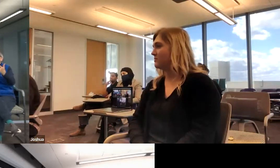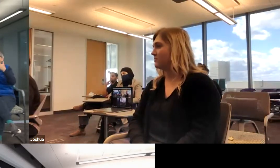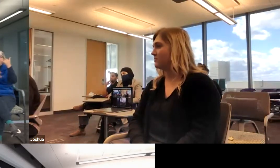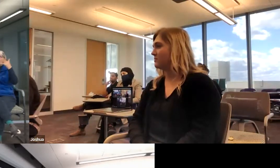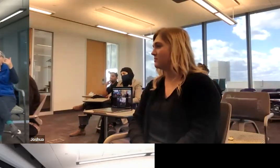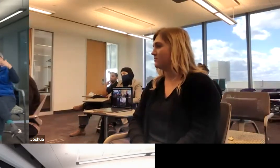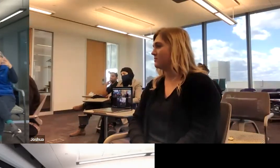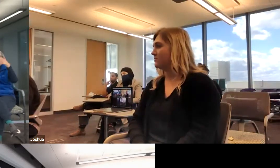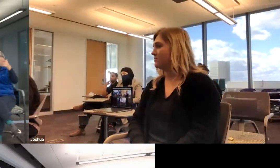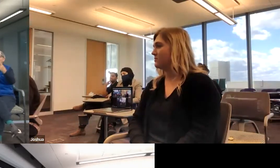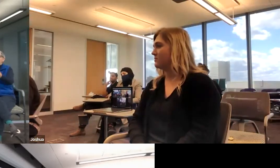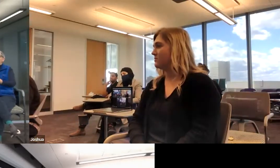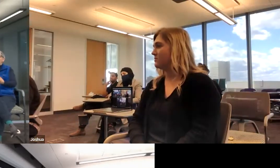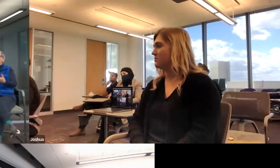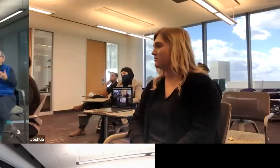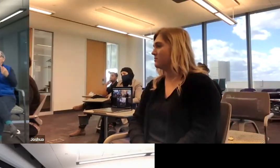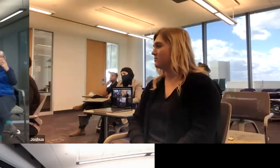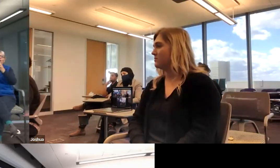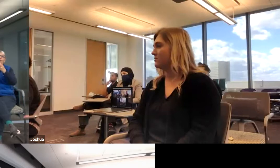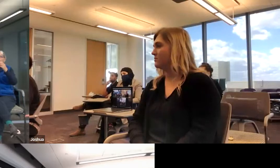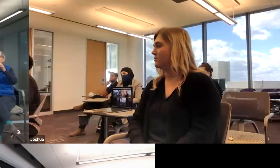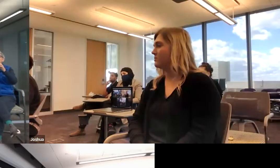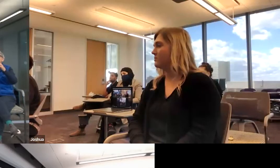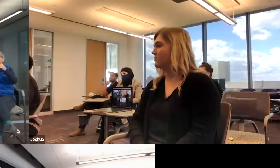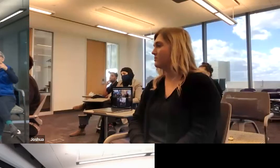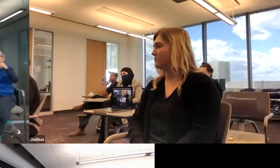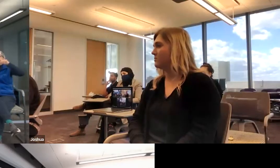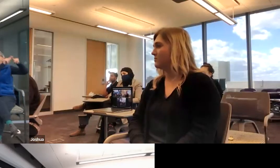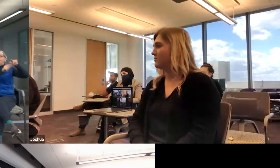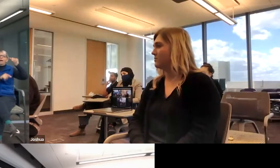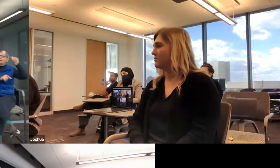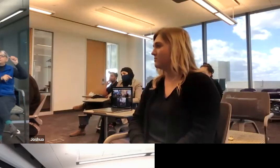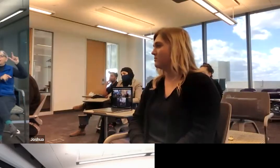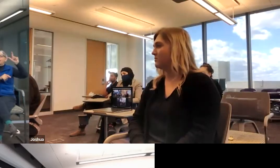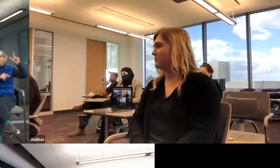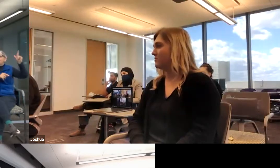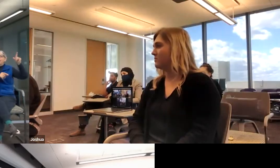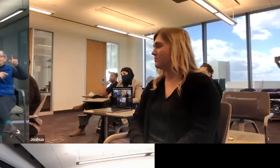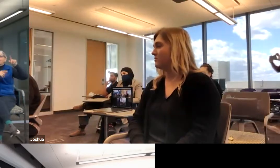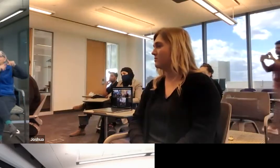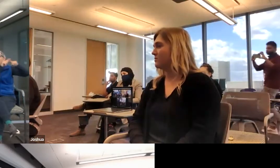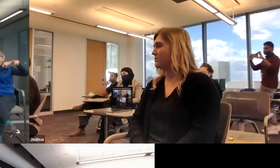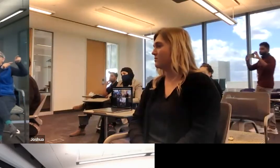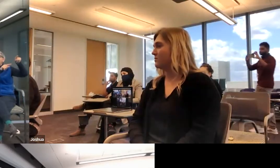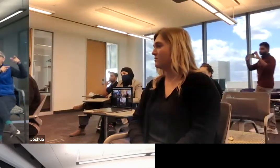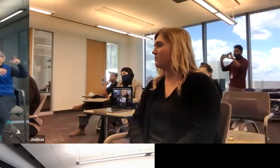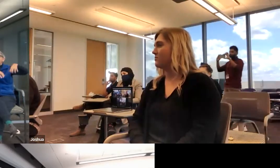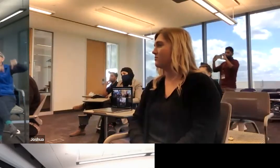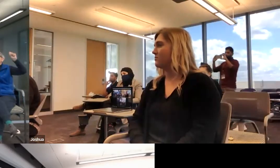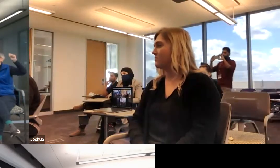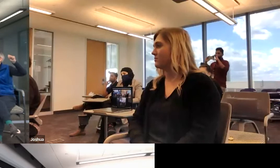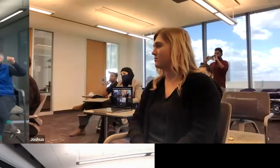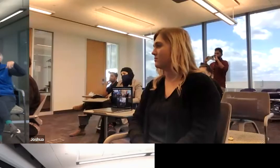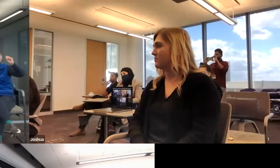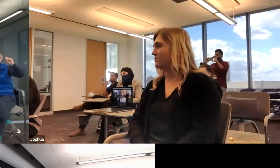And it just felt like that there was only 1 person working in the office now. And so we were depending now